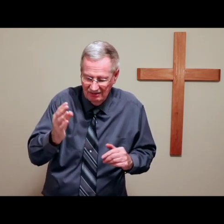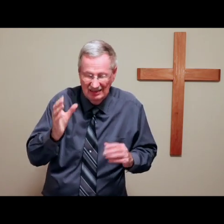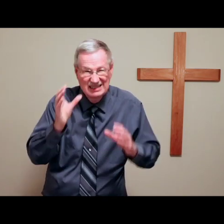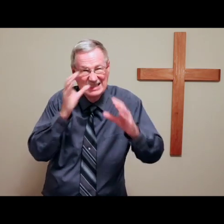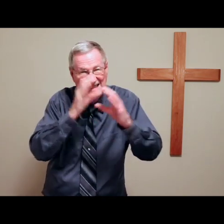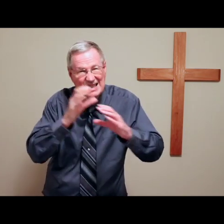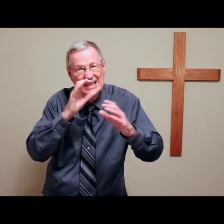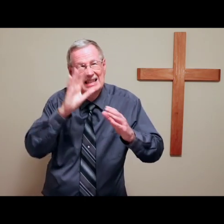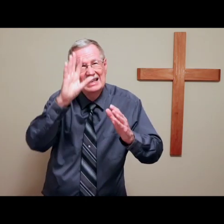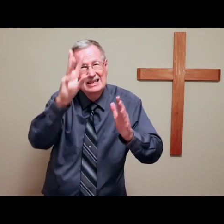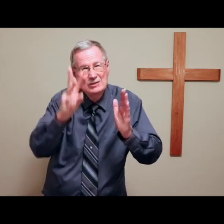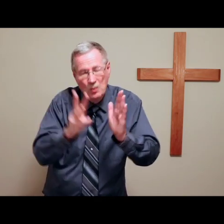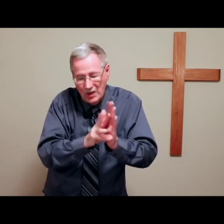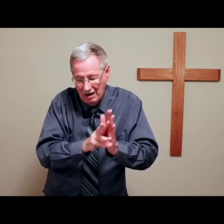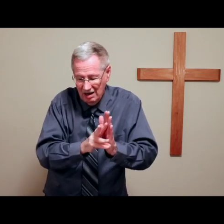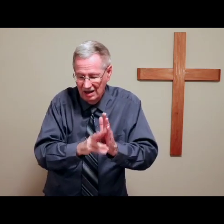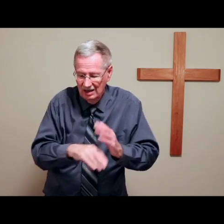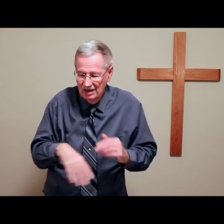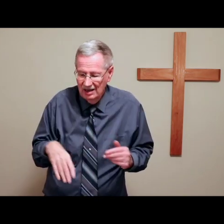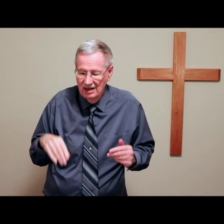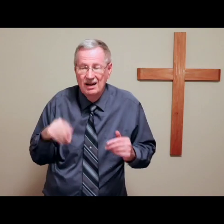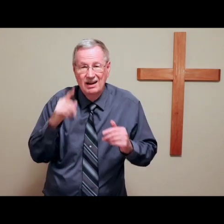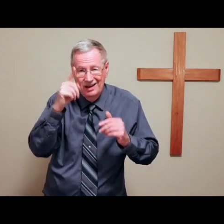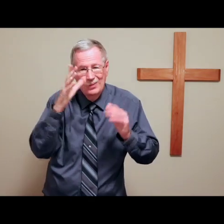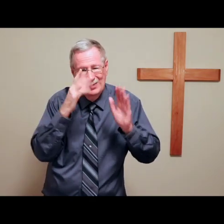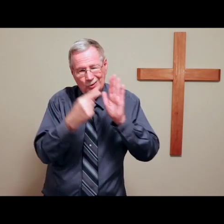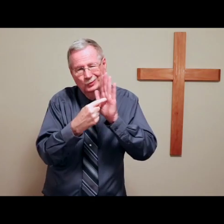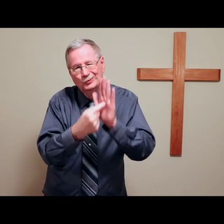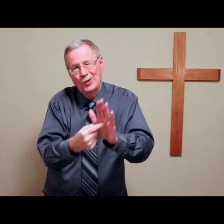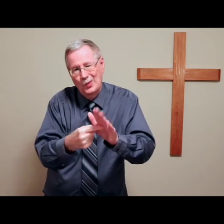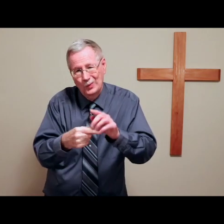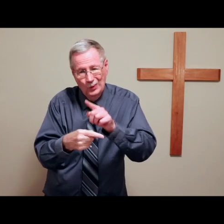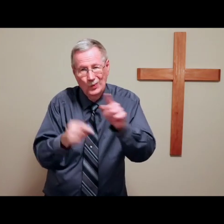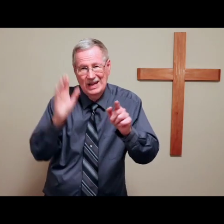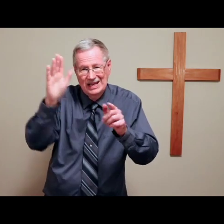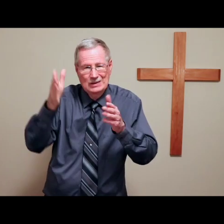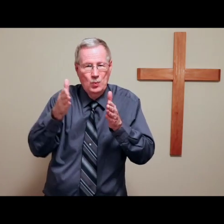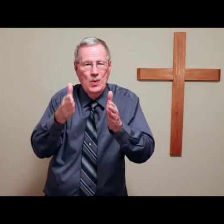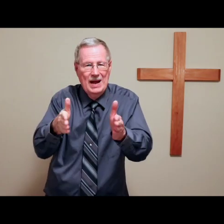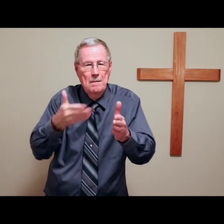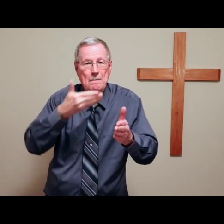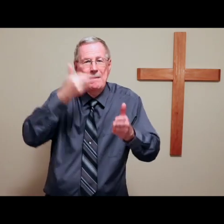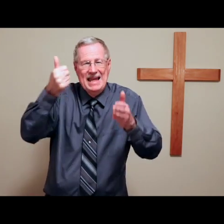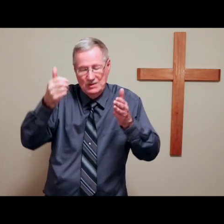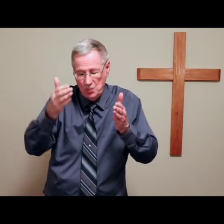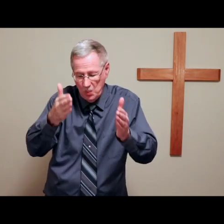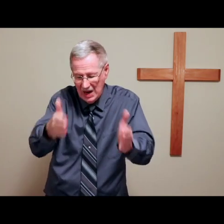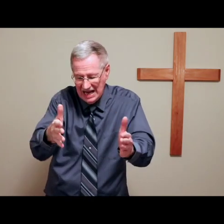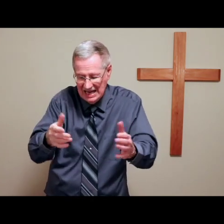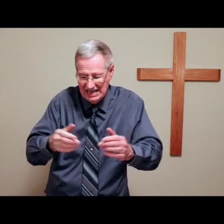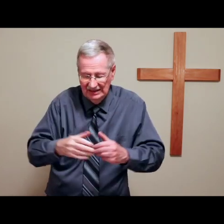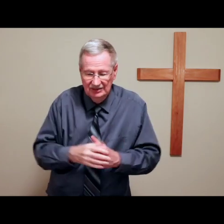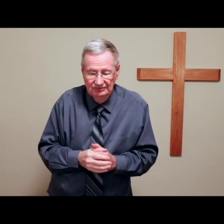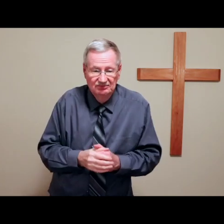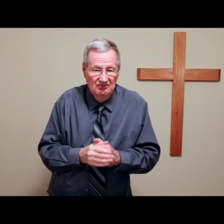Depend on the Lord and His wishes, and He will show you the best way.